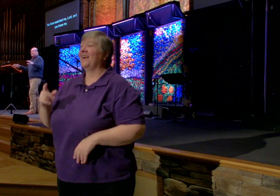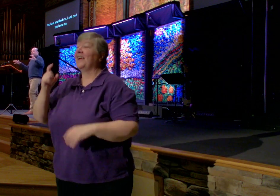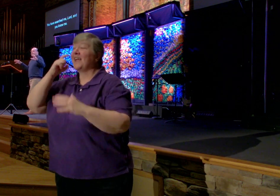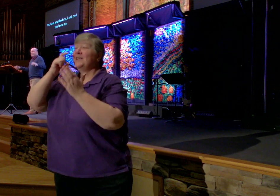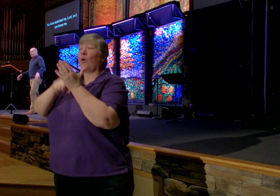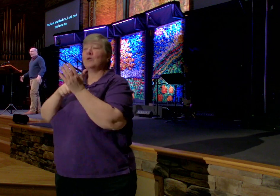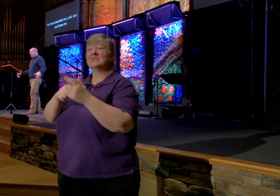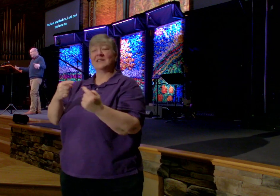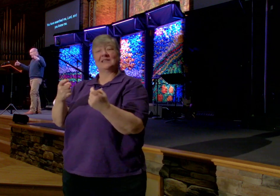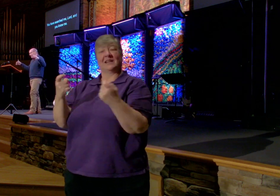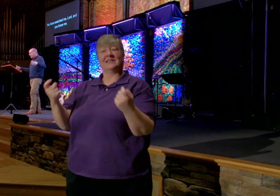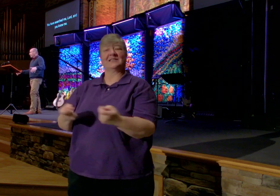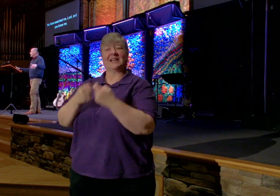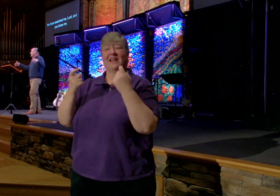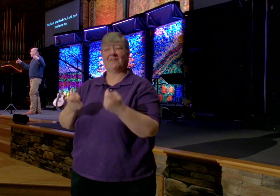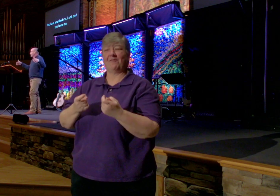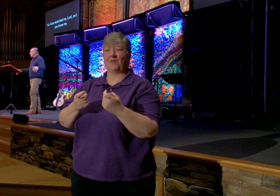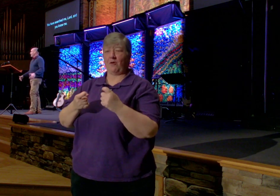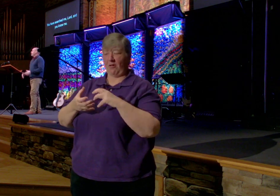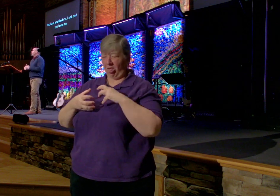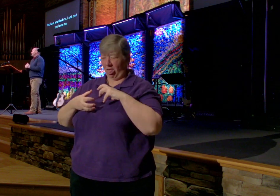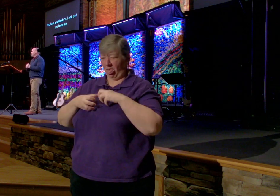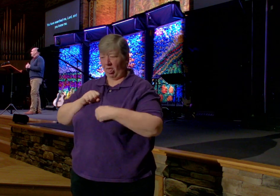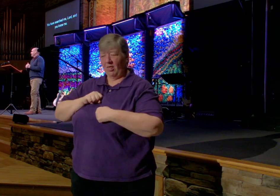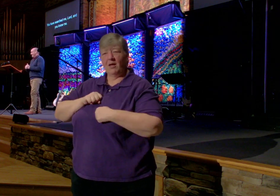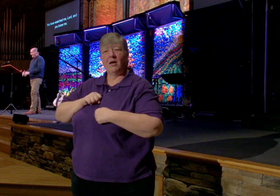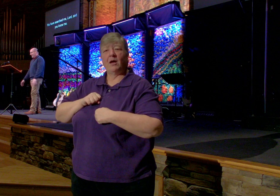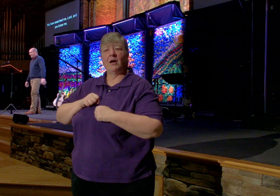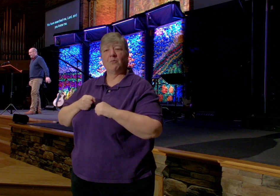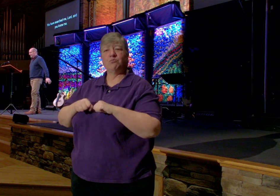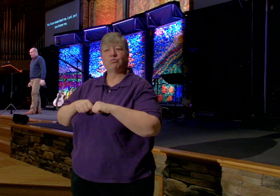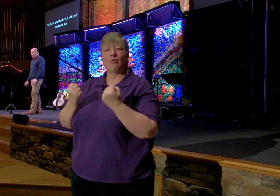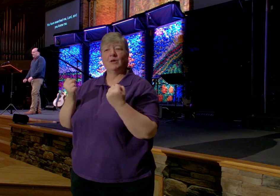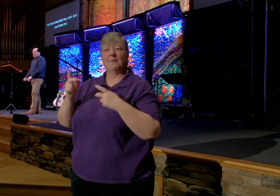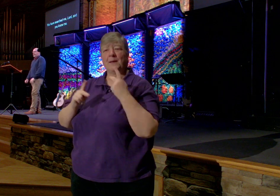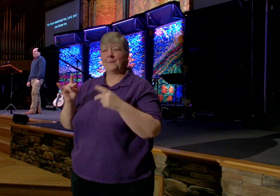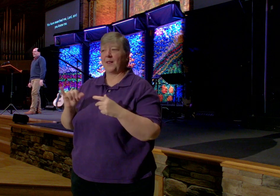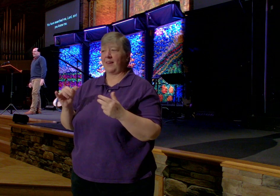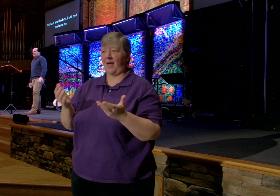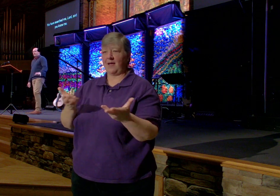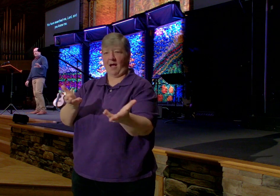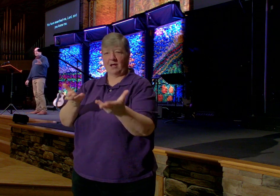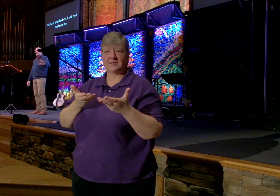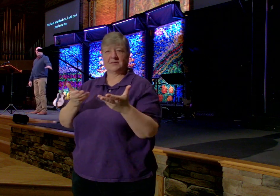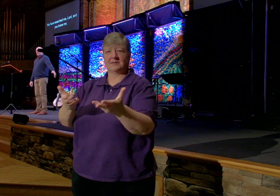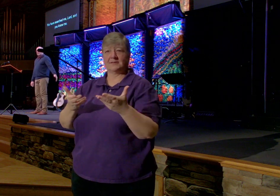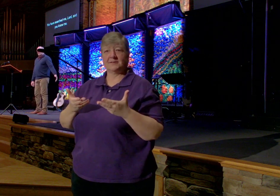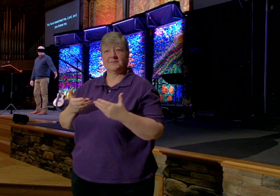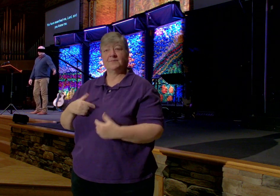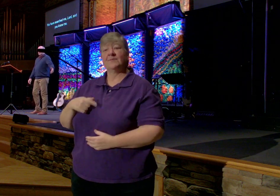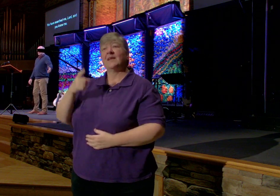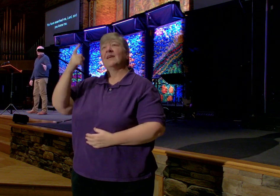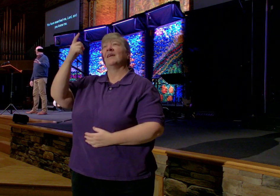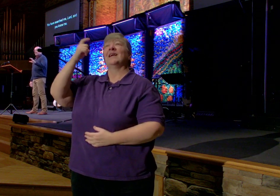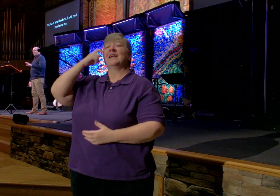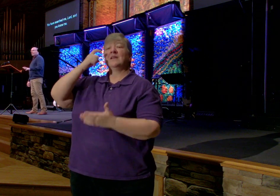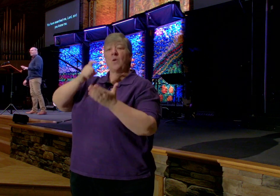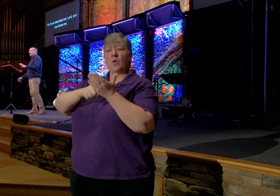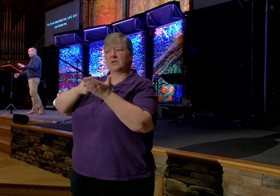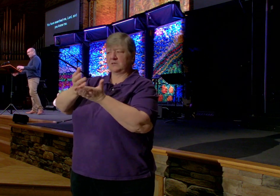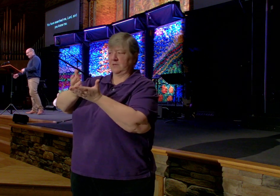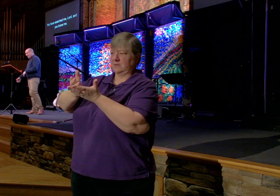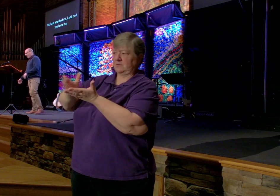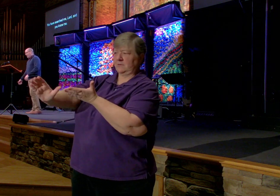notices sinful, raggedy, broken people like us. He notices the